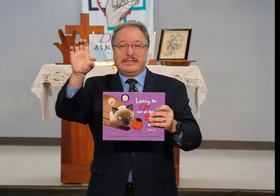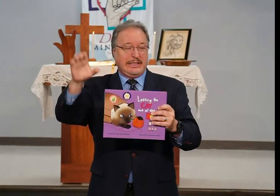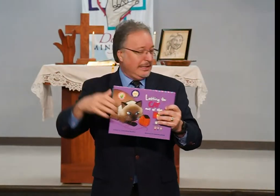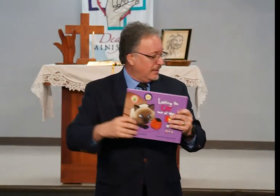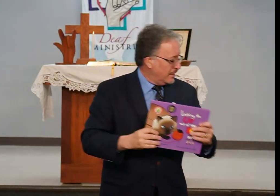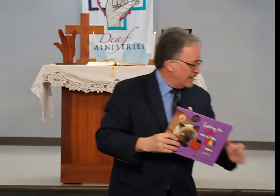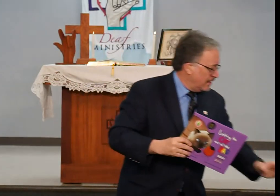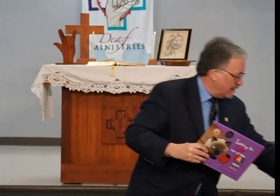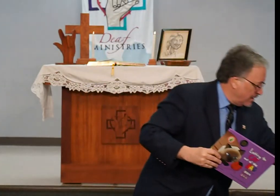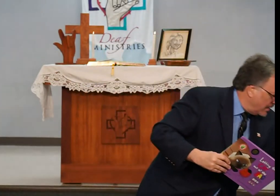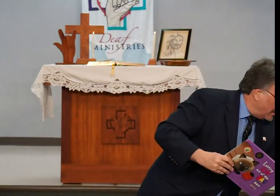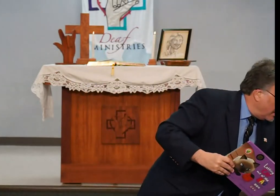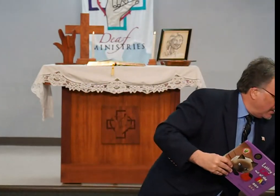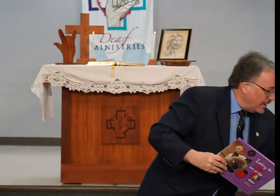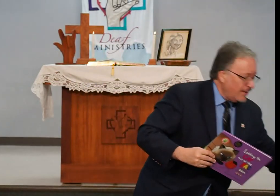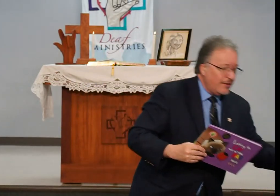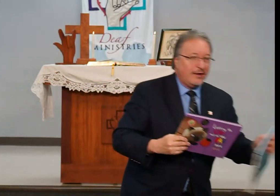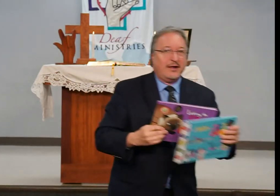These are children's books.